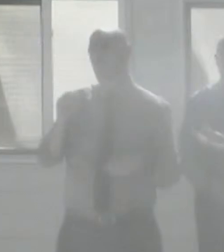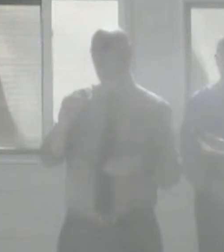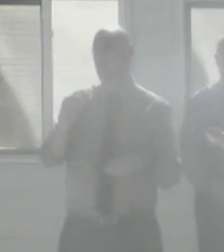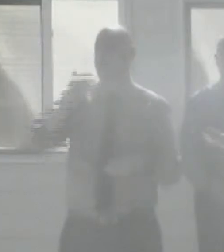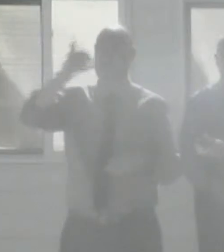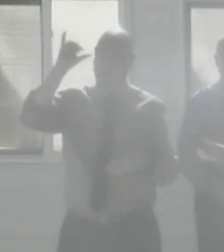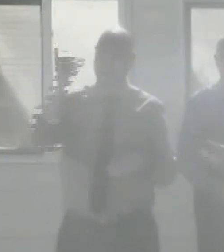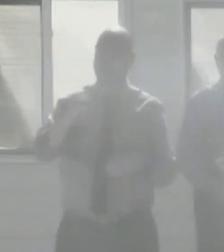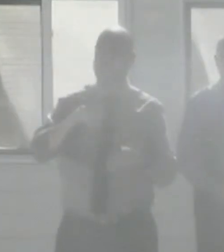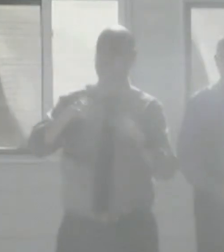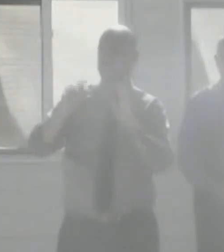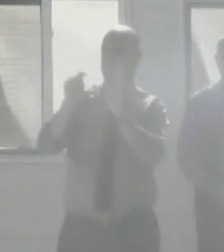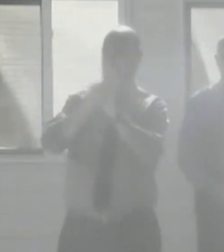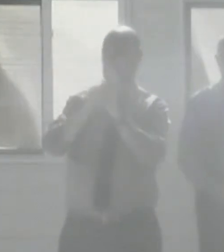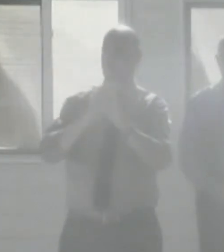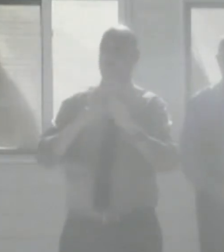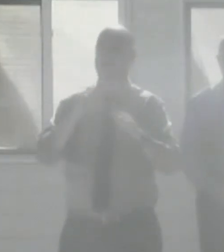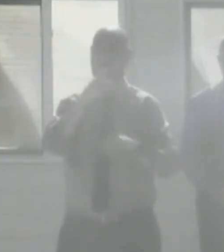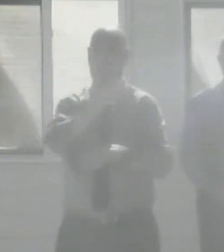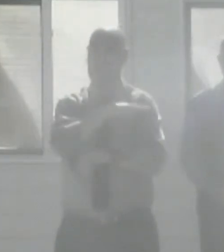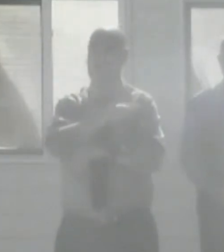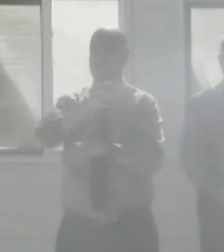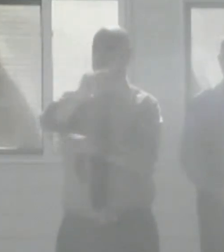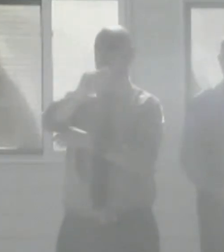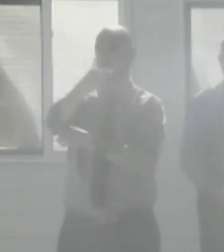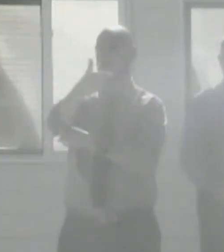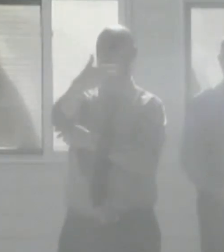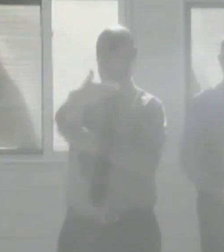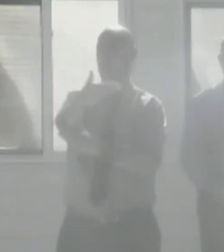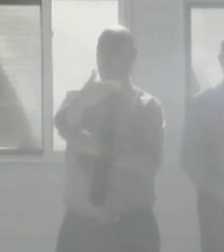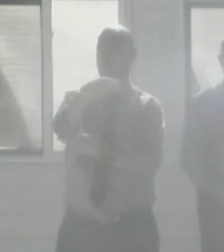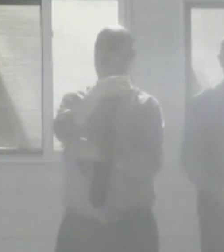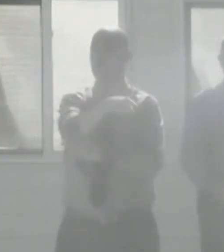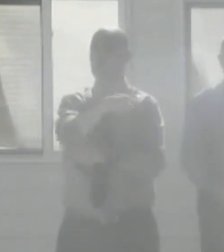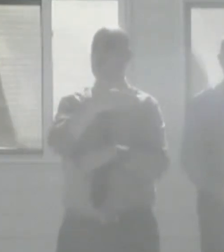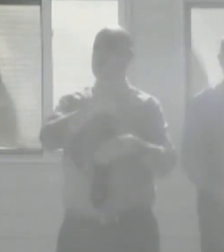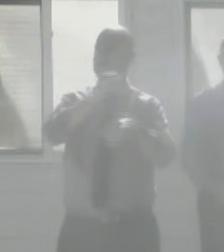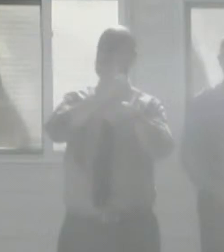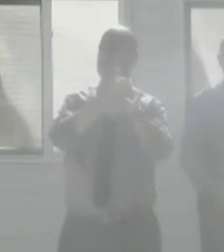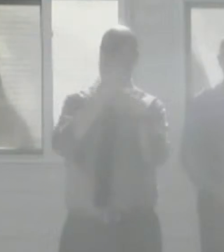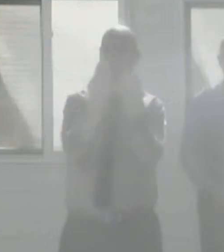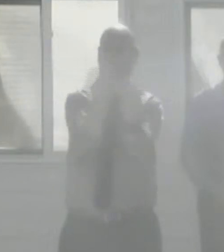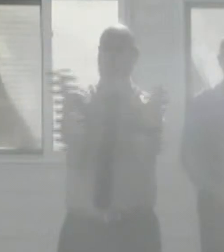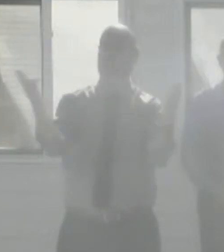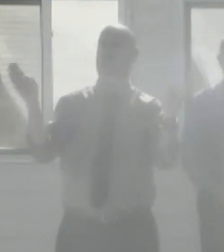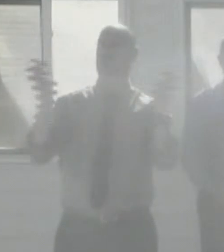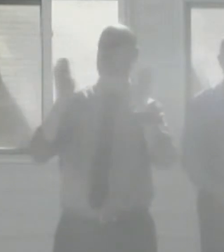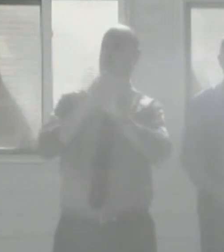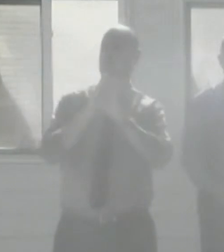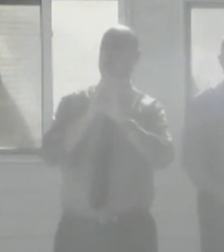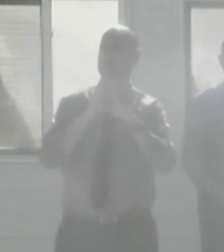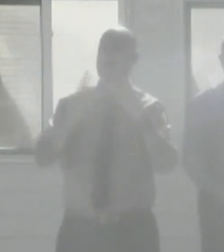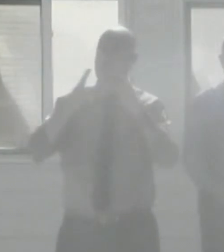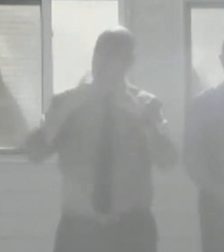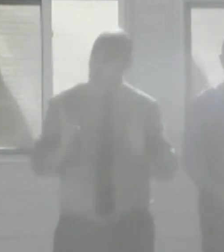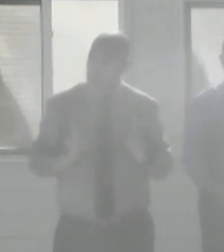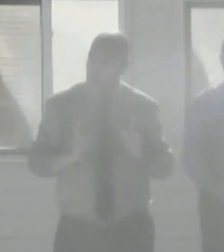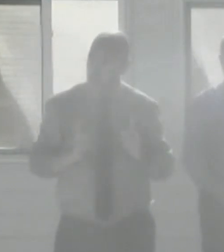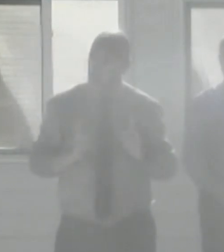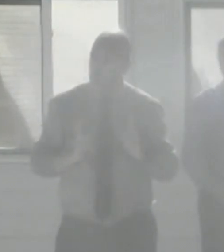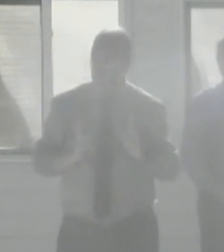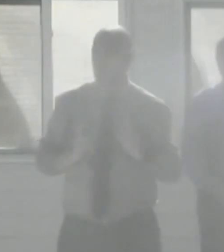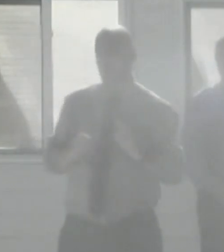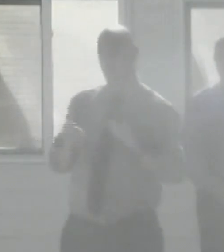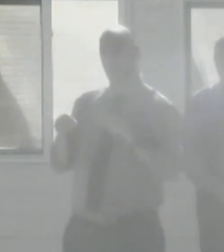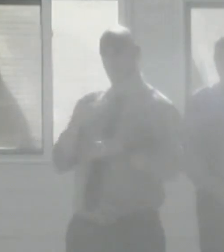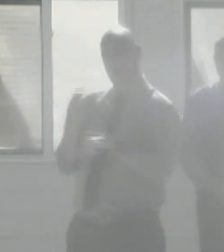it works. It really does work. So the question for us is yes, that works. We obviously used it. Is there a broader application